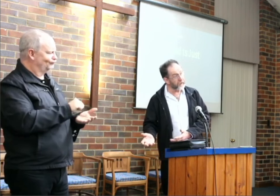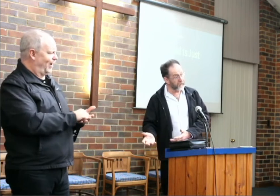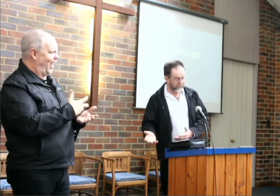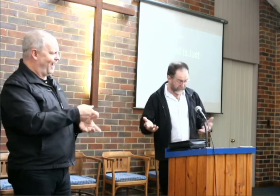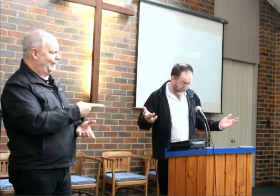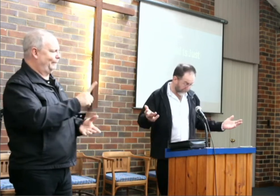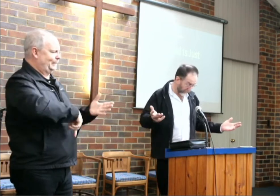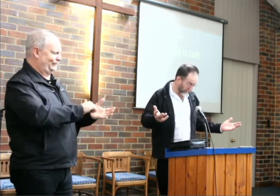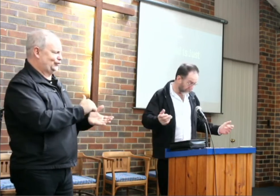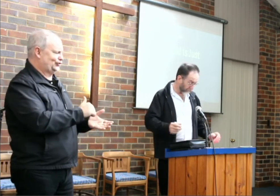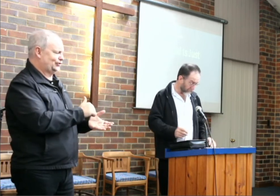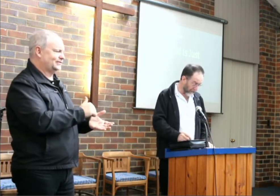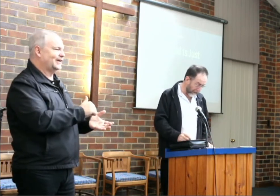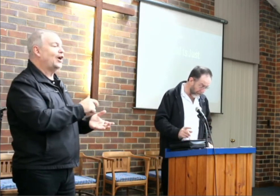free.